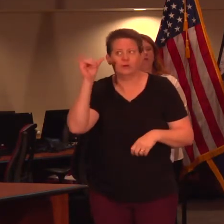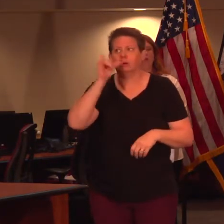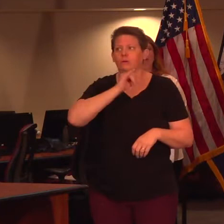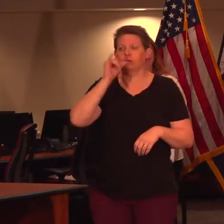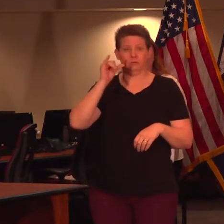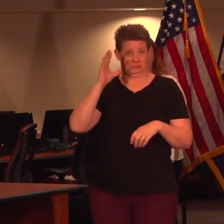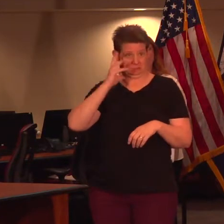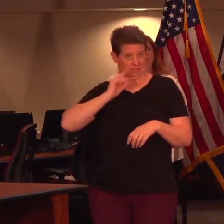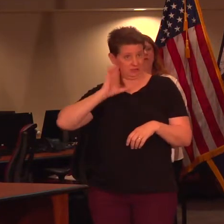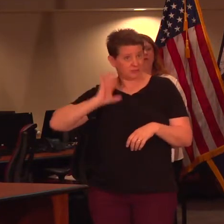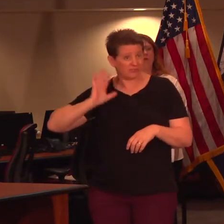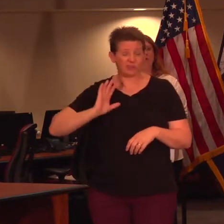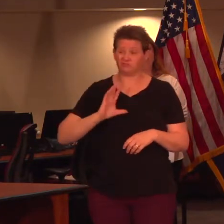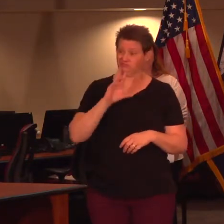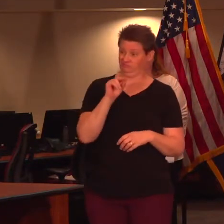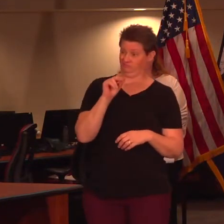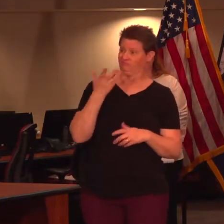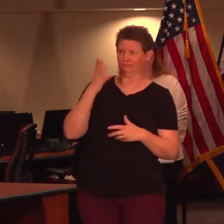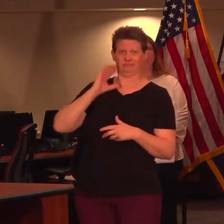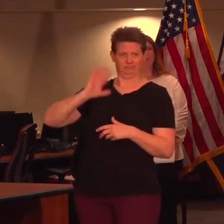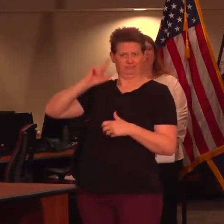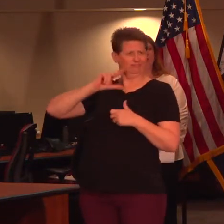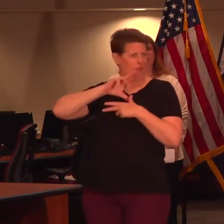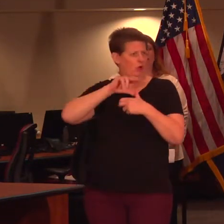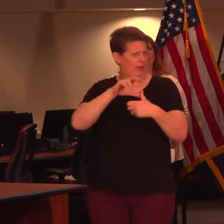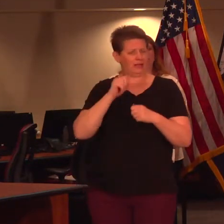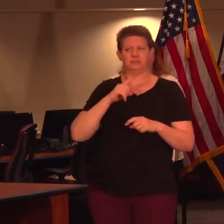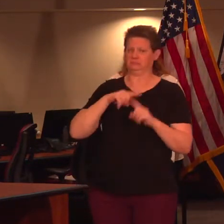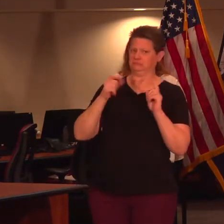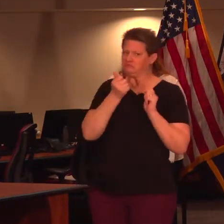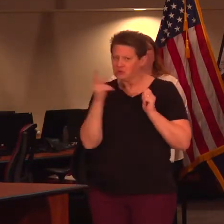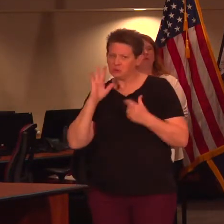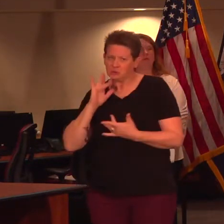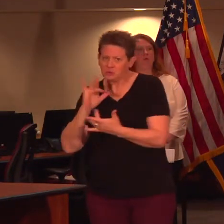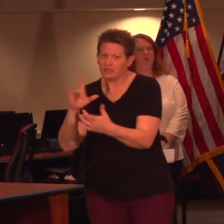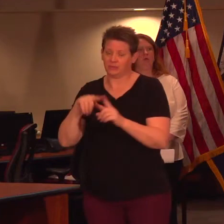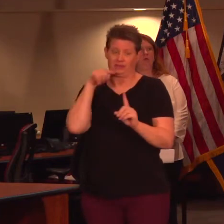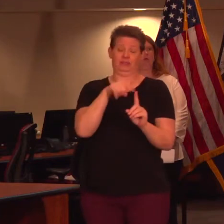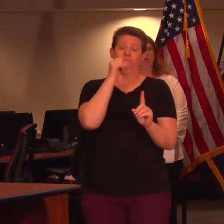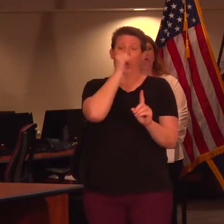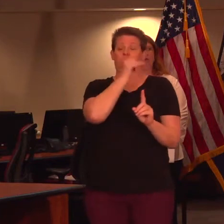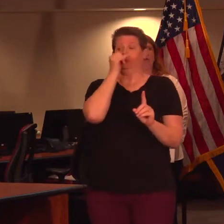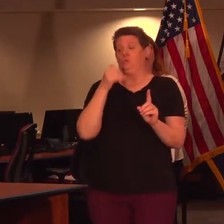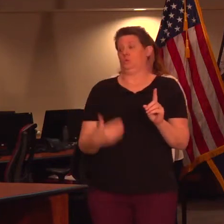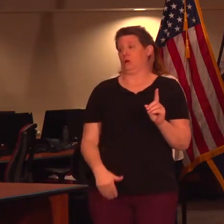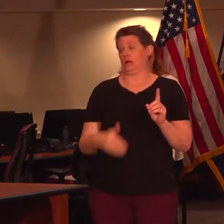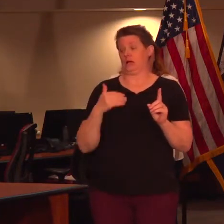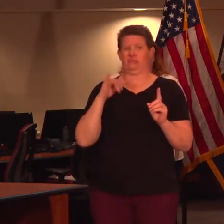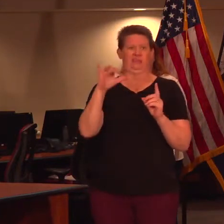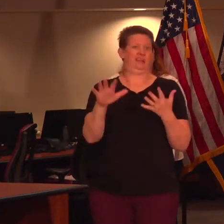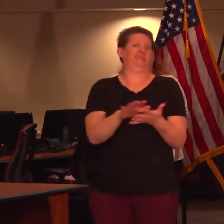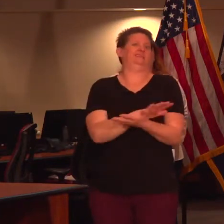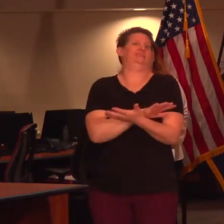quite like it, and I've seen a lot of hurricanes and a few tornadoes, but this is really something. And the damage was